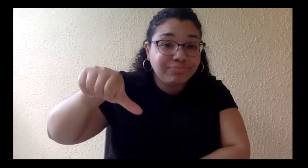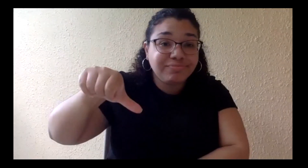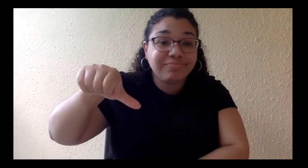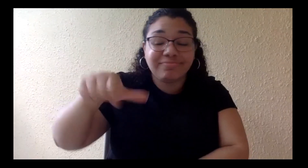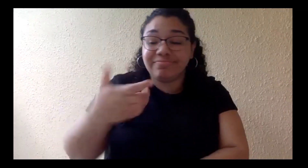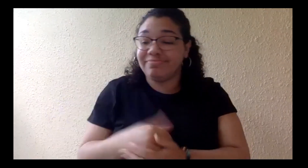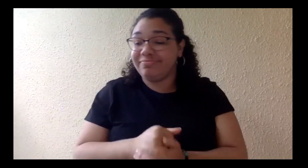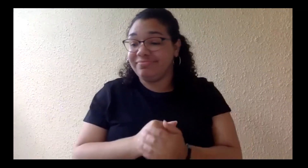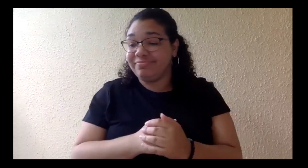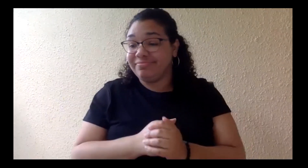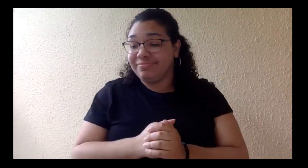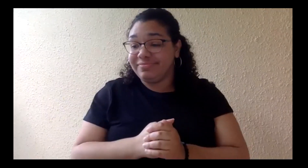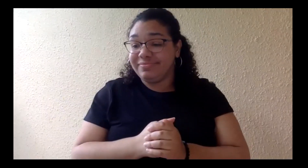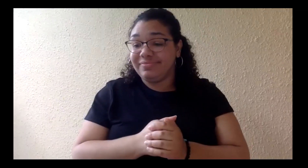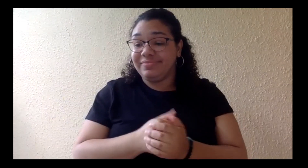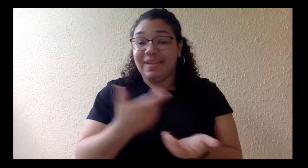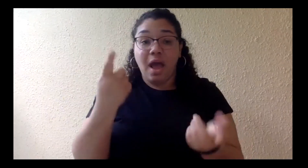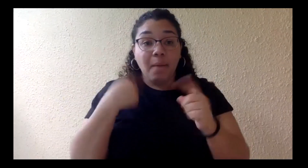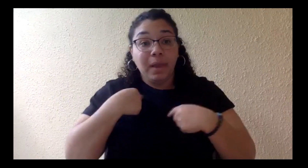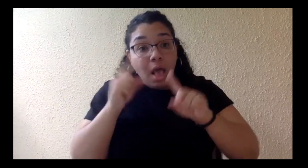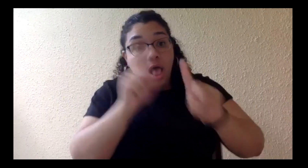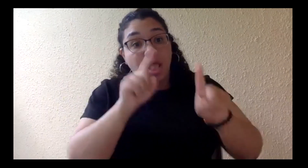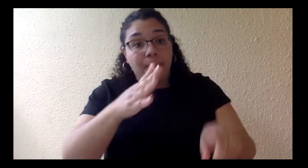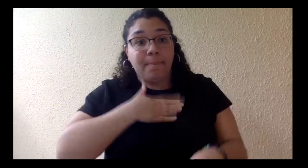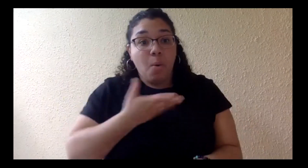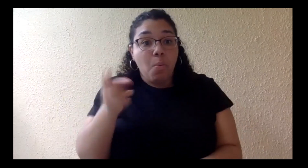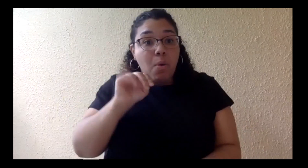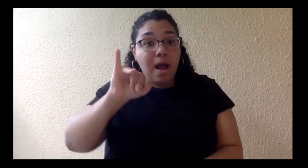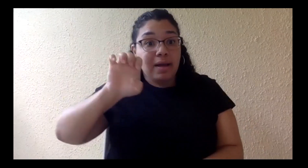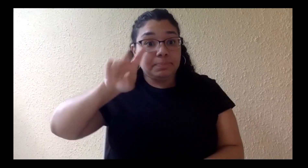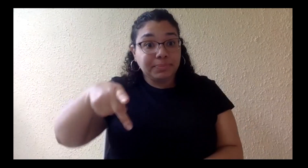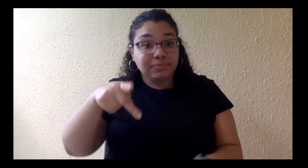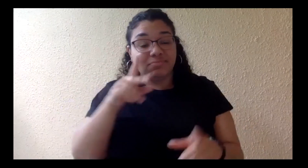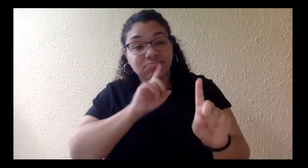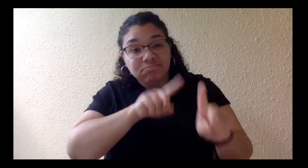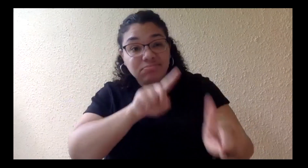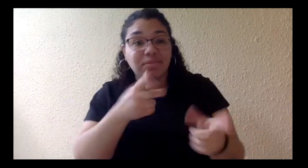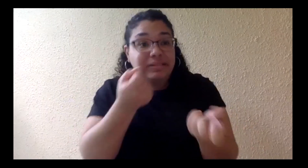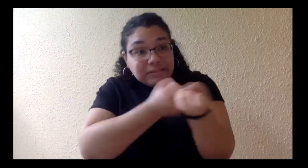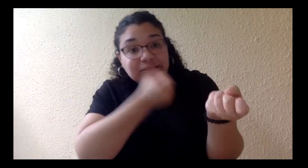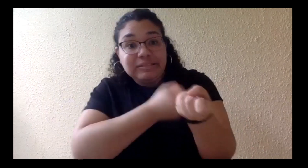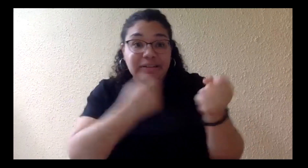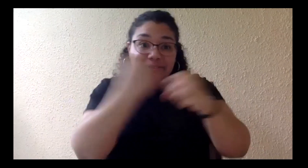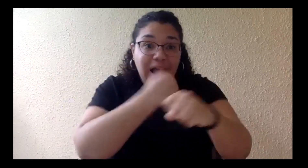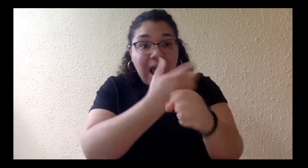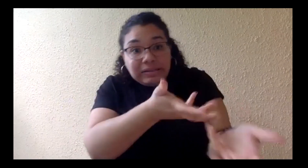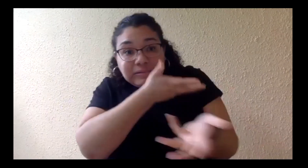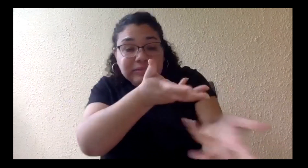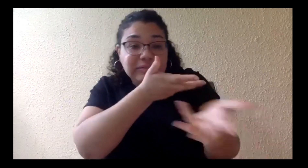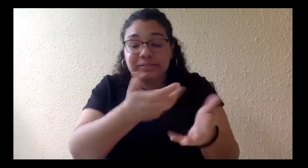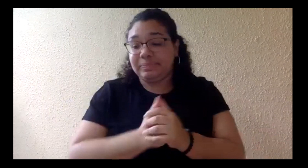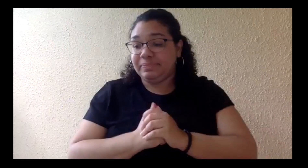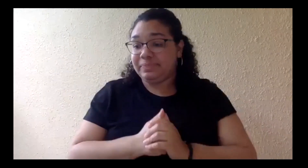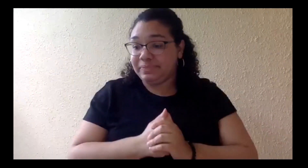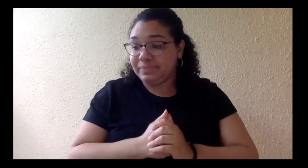classroom. I would request an interpreter and be denied that. I would attend my own IEP meetings. I would